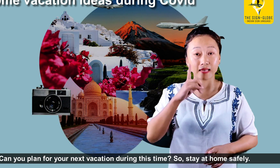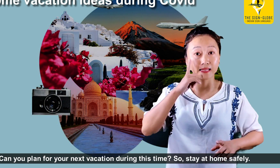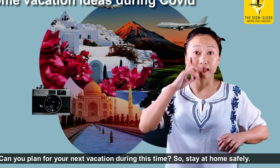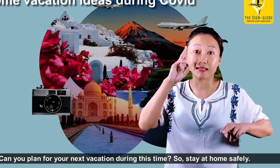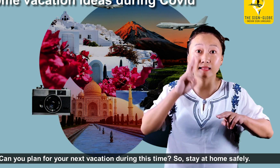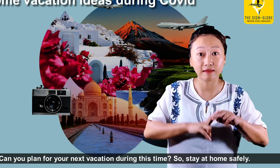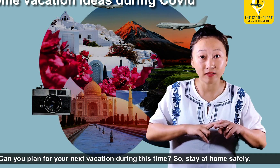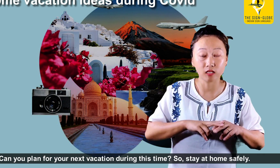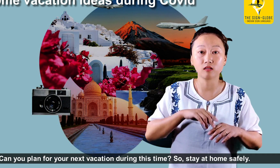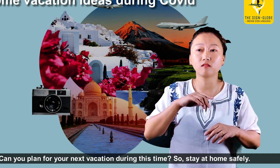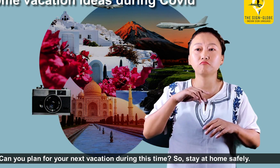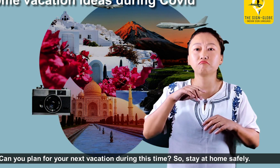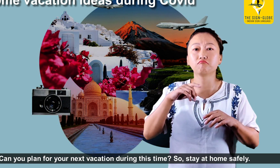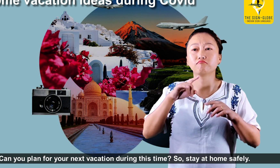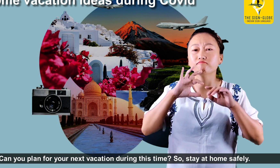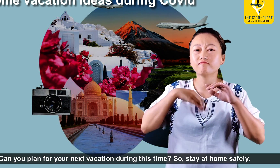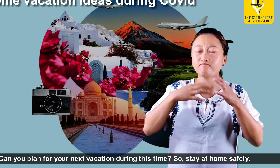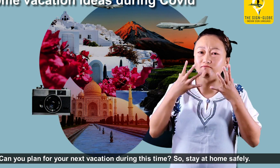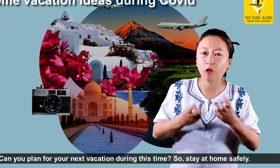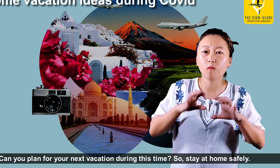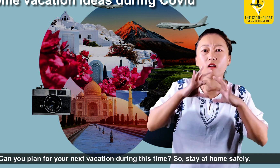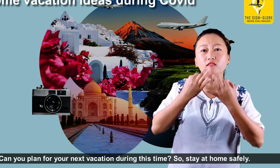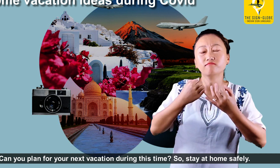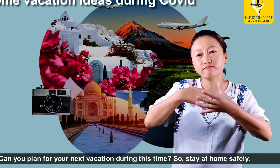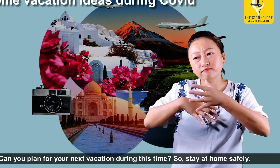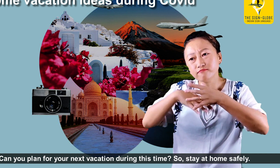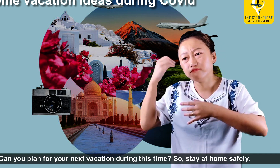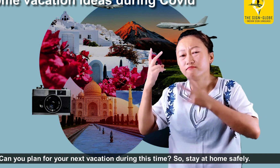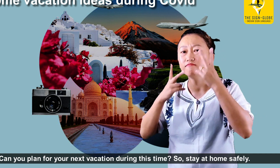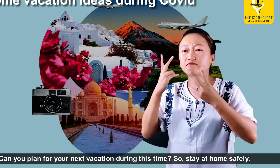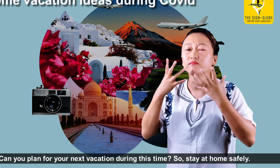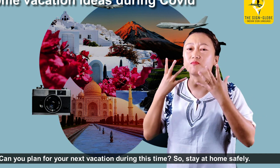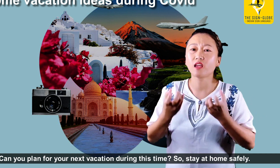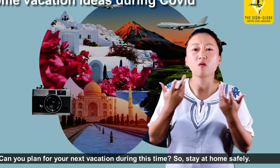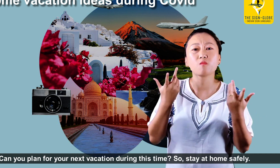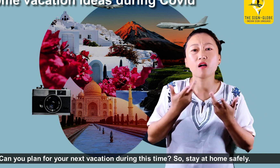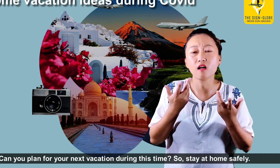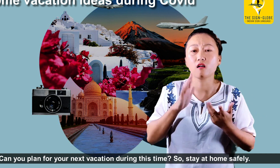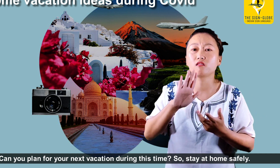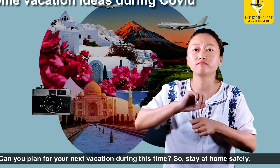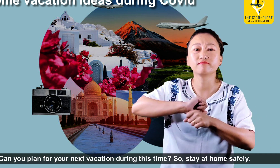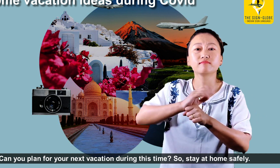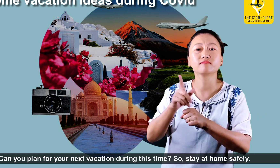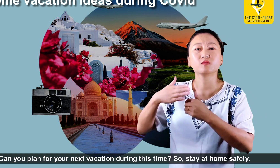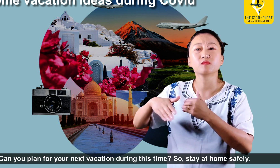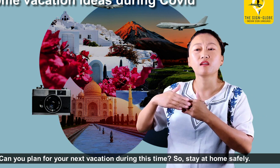Can you plan for your next vacation during this time? So, stay at home safely.